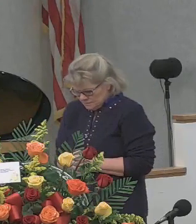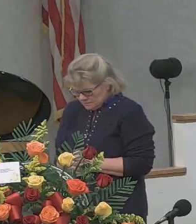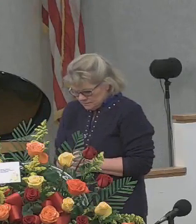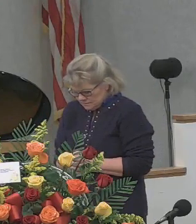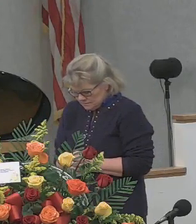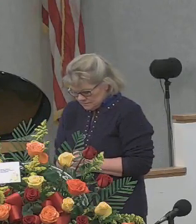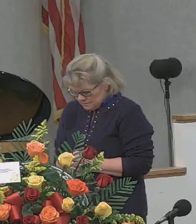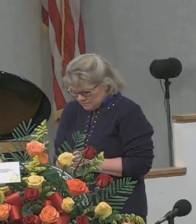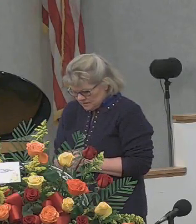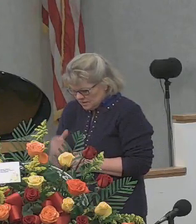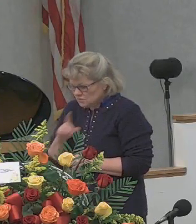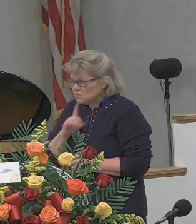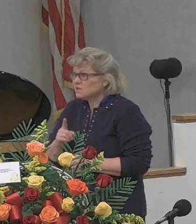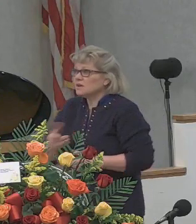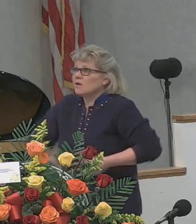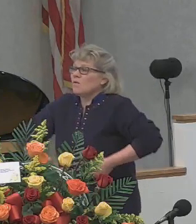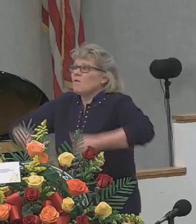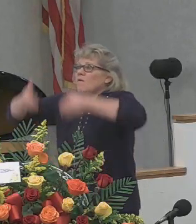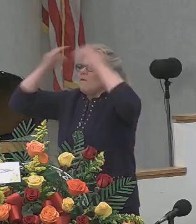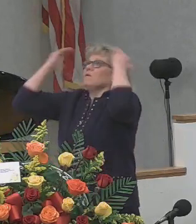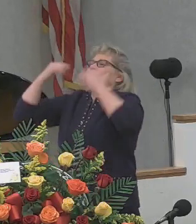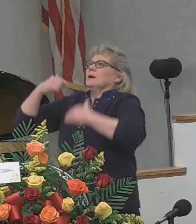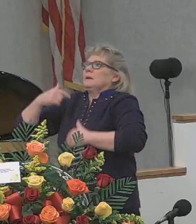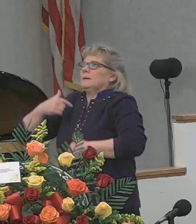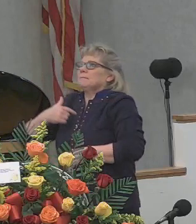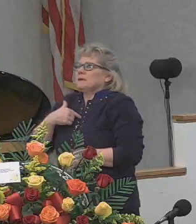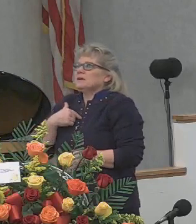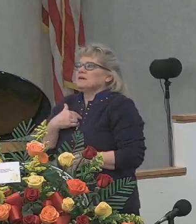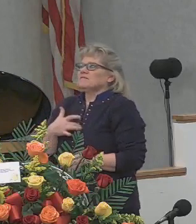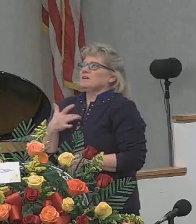And that was just so overwhelming to me that,